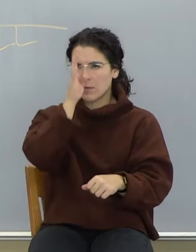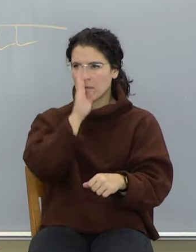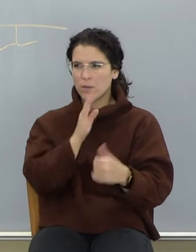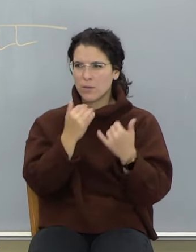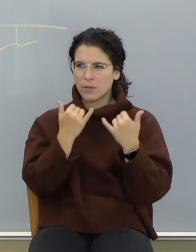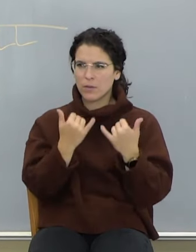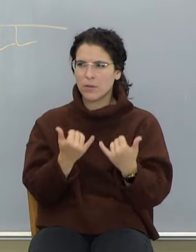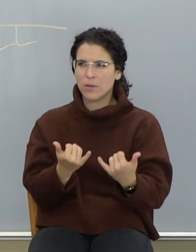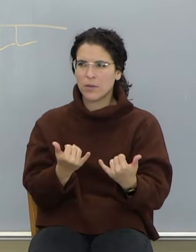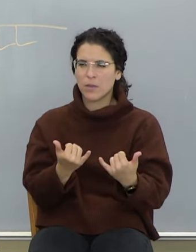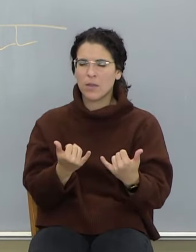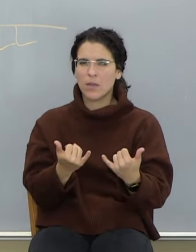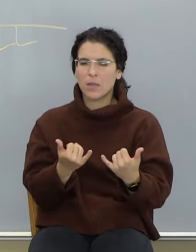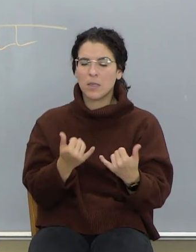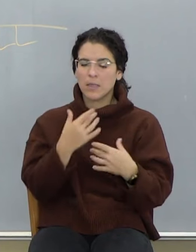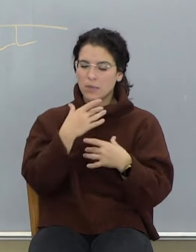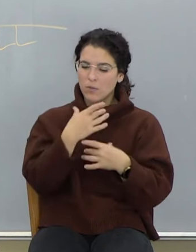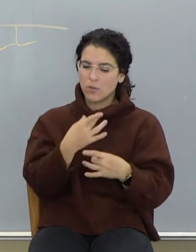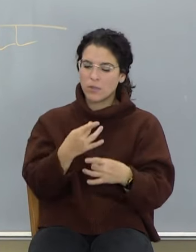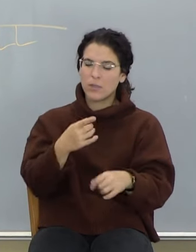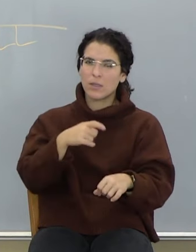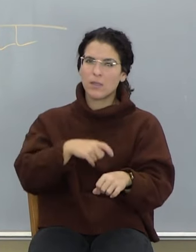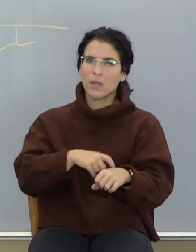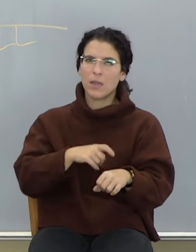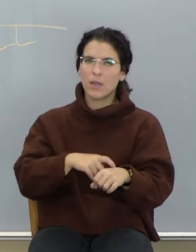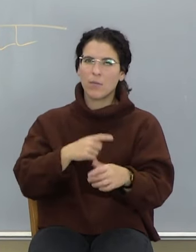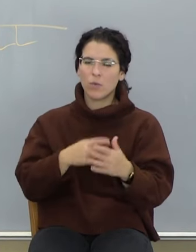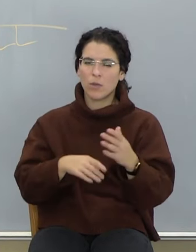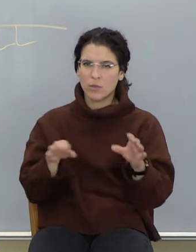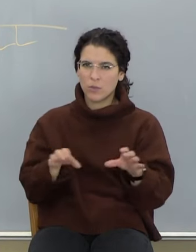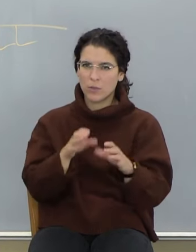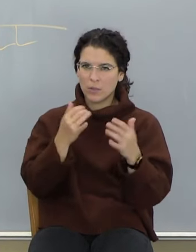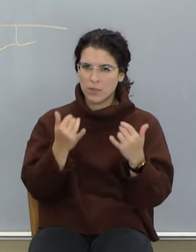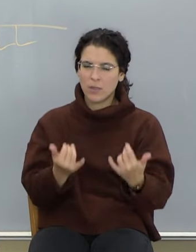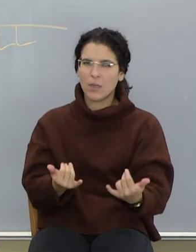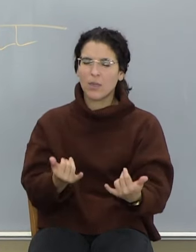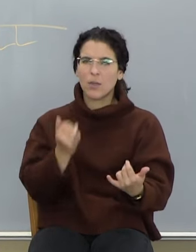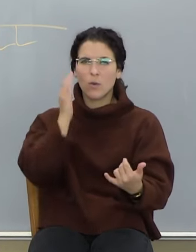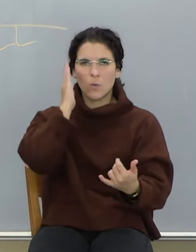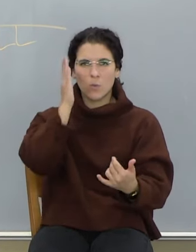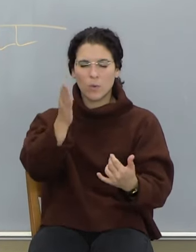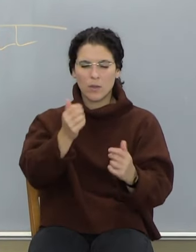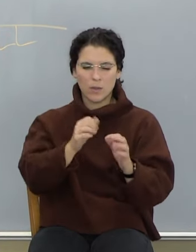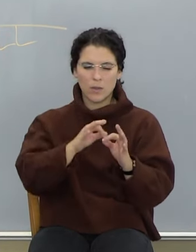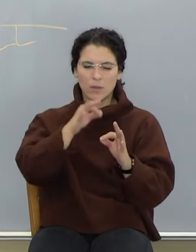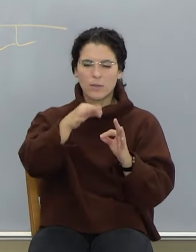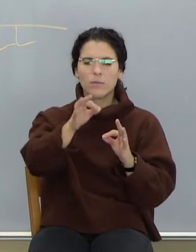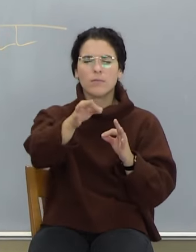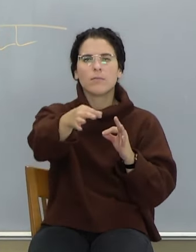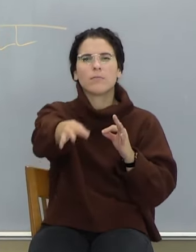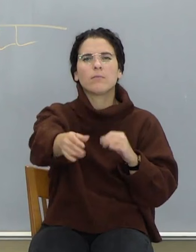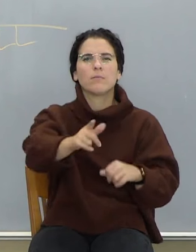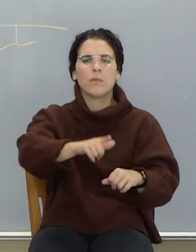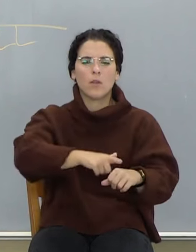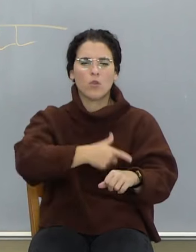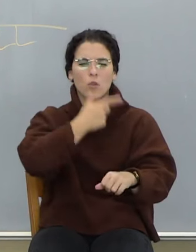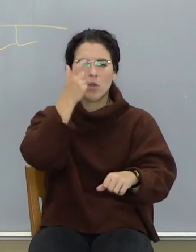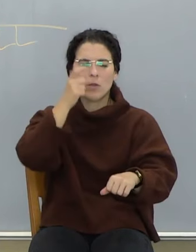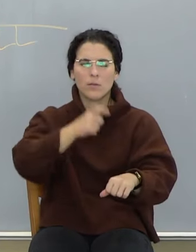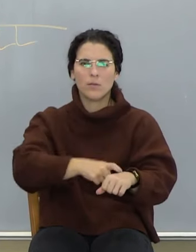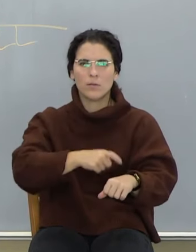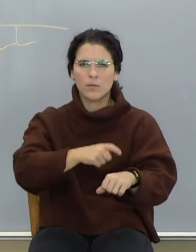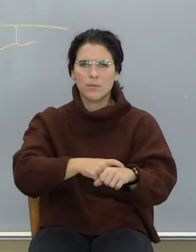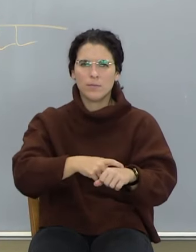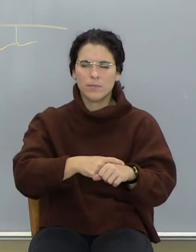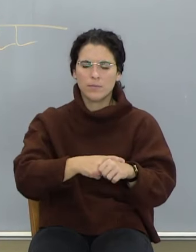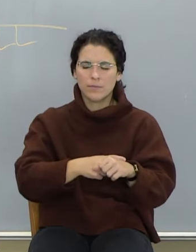today, he's interested in time. What he's doing today is going to extend a long period of time and